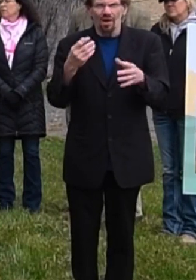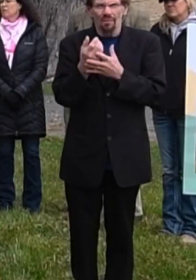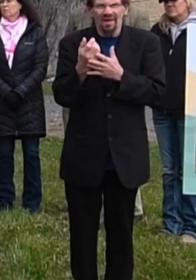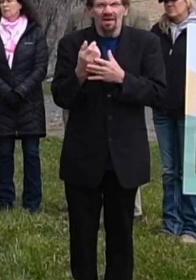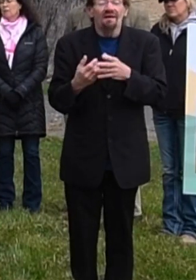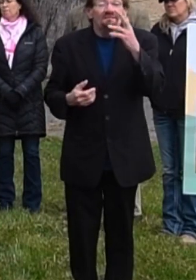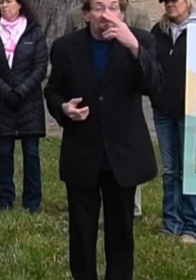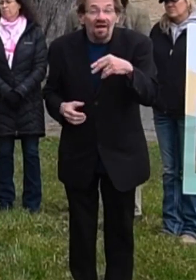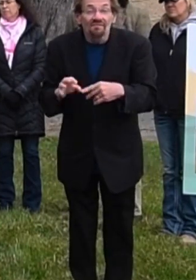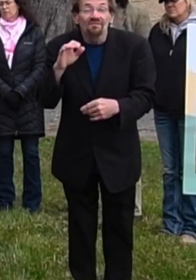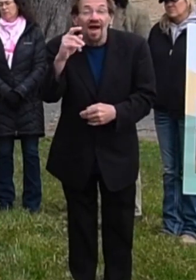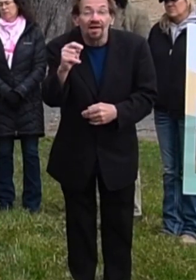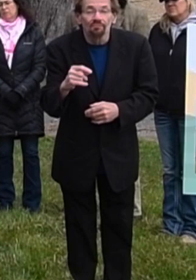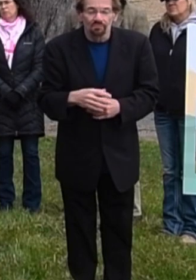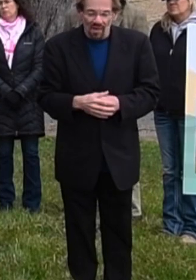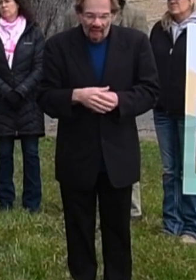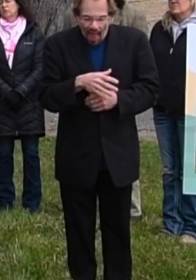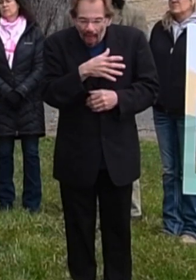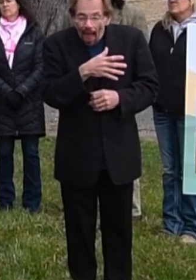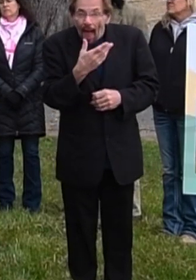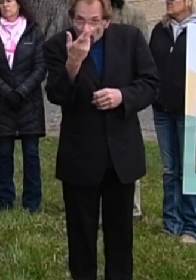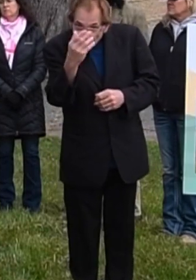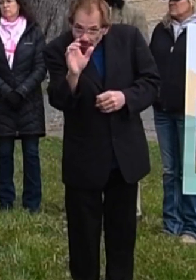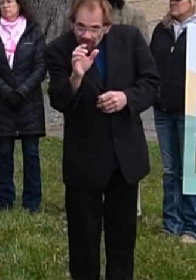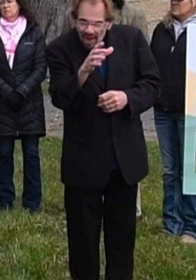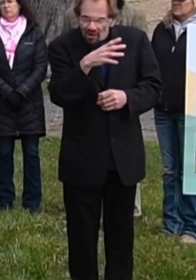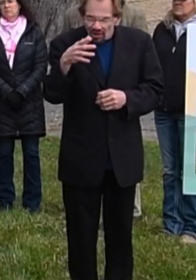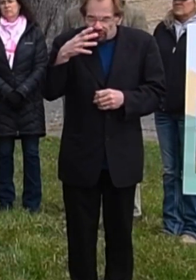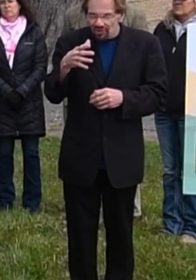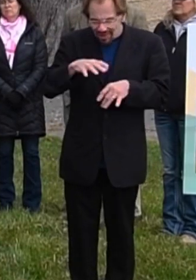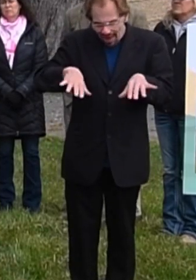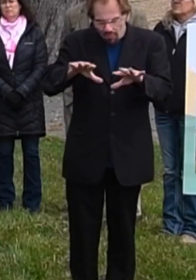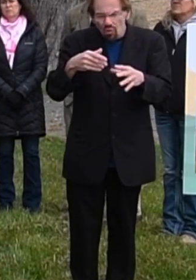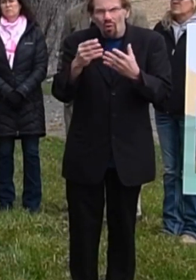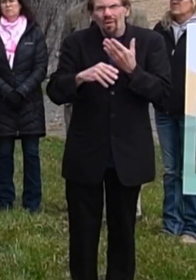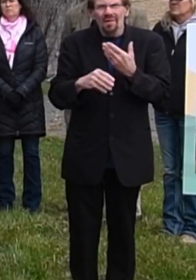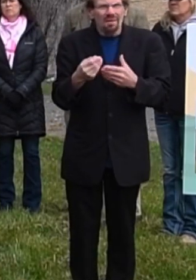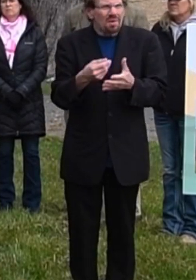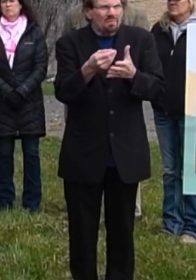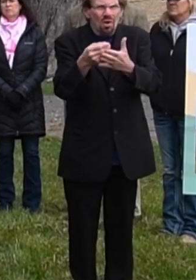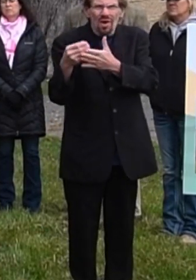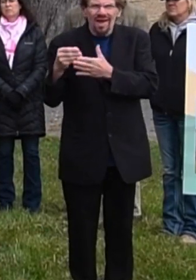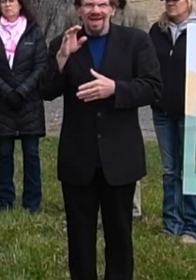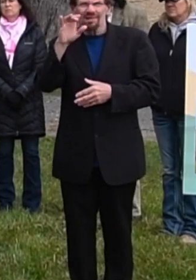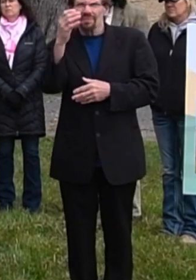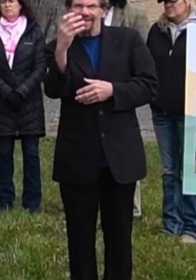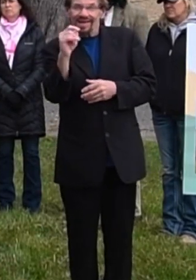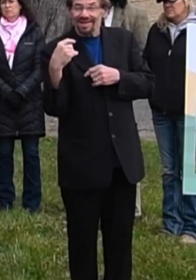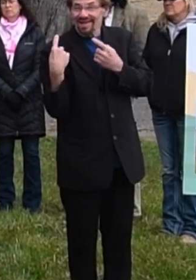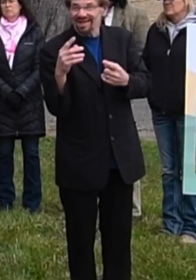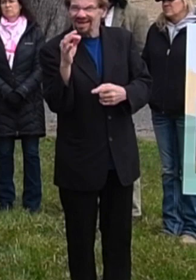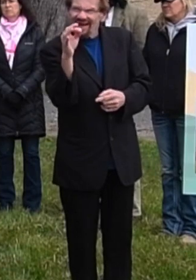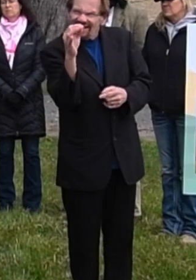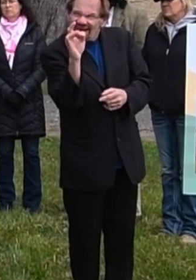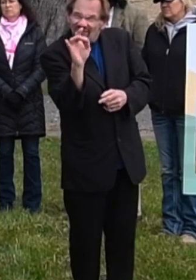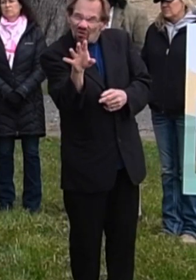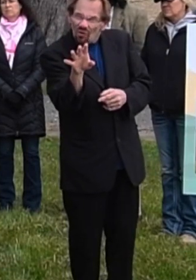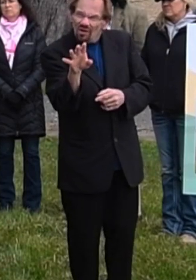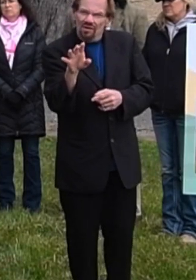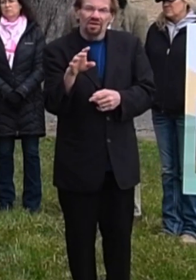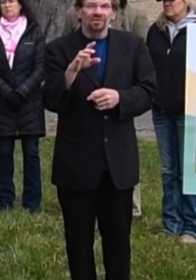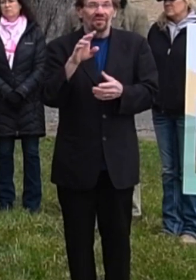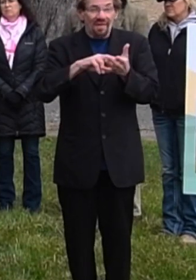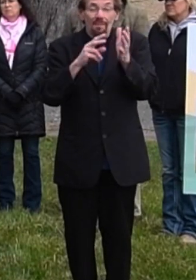County Agricultural Land Preservation Program has been purchasing agricultural easements since 1984, so exactly